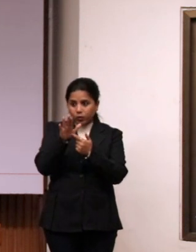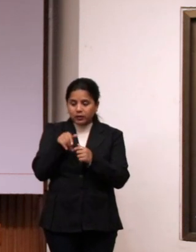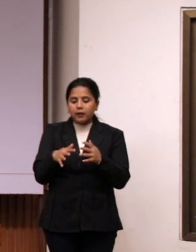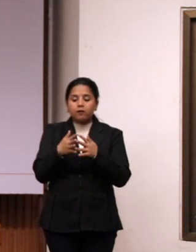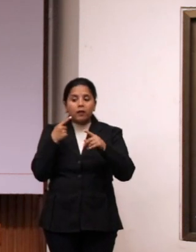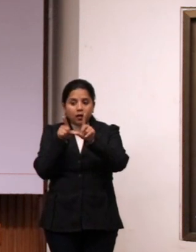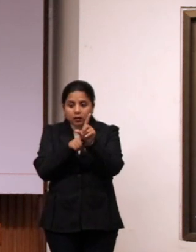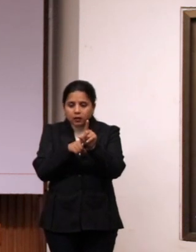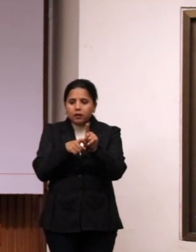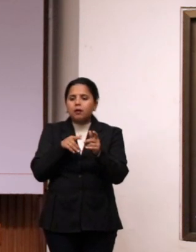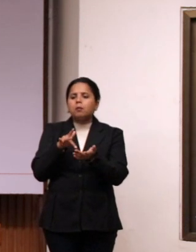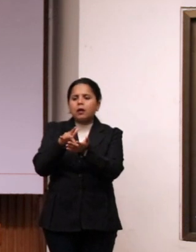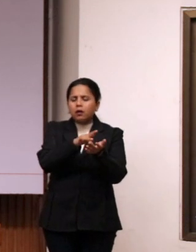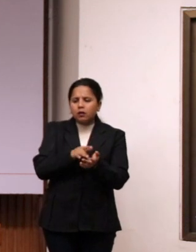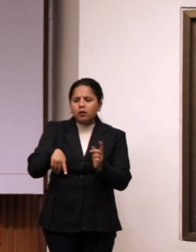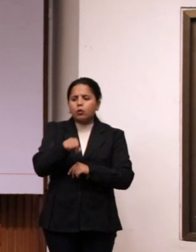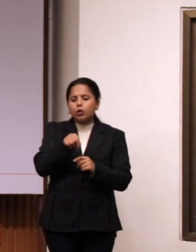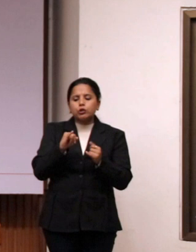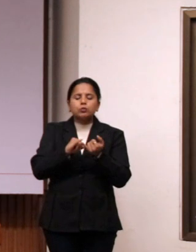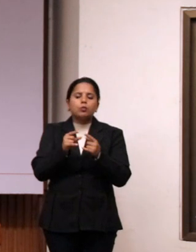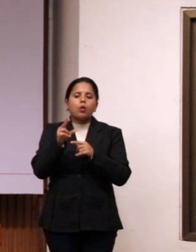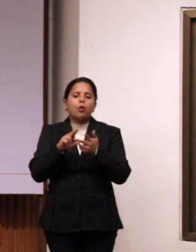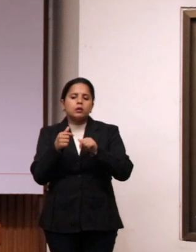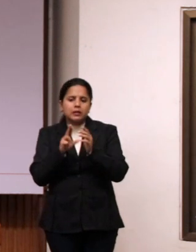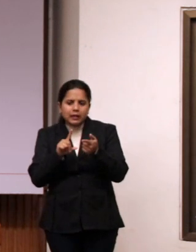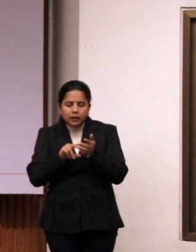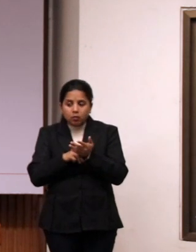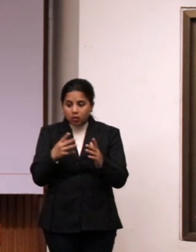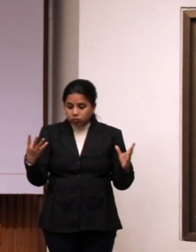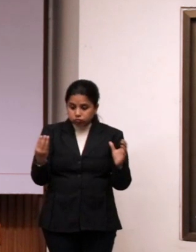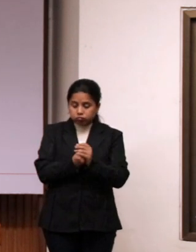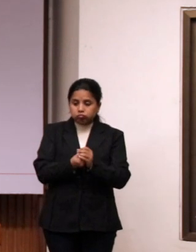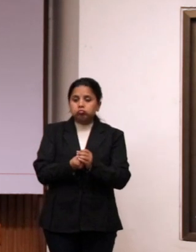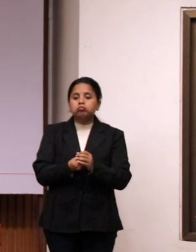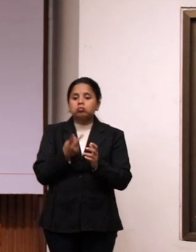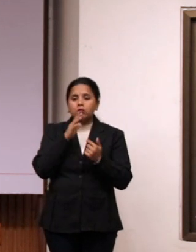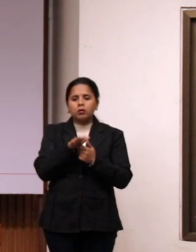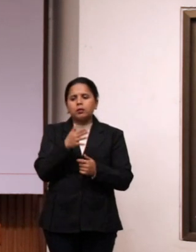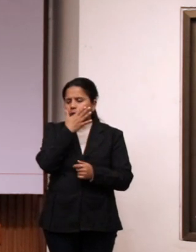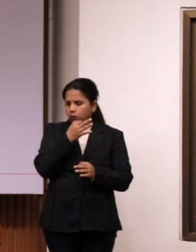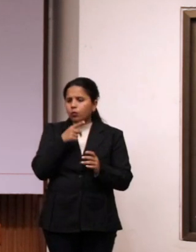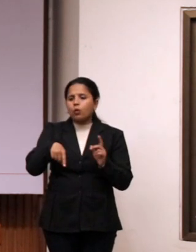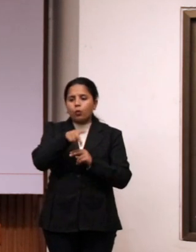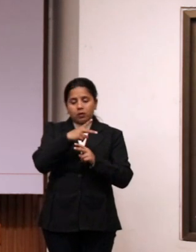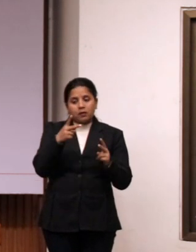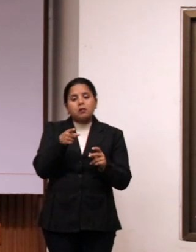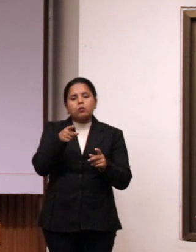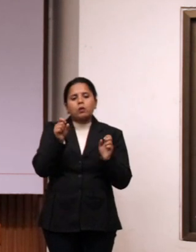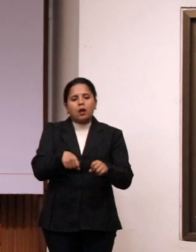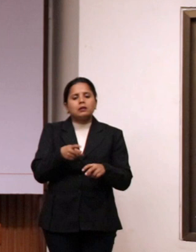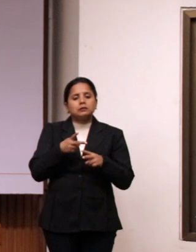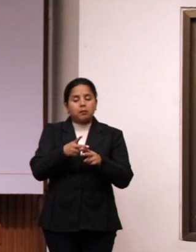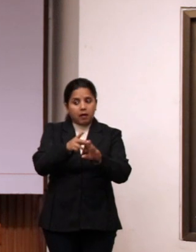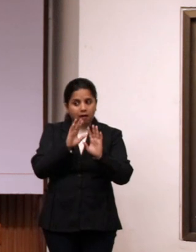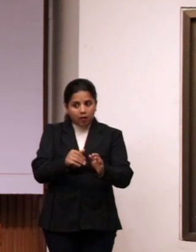vetiveria, what you call sacrum spontaneum and impreta together, so it will bring beautiful in floodplain, which exists